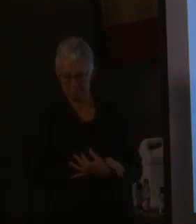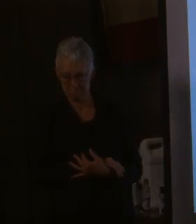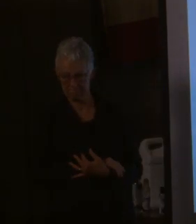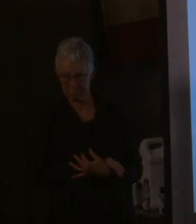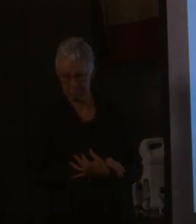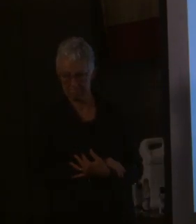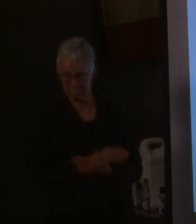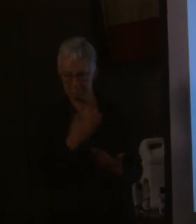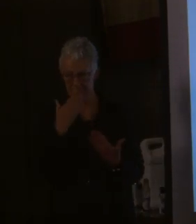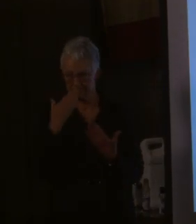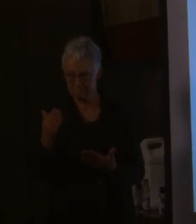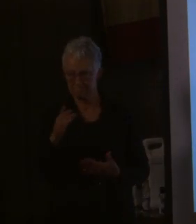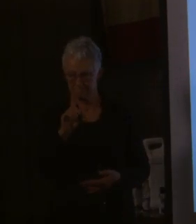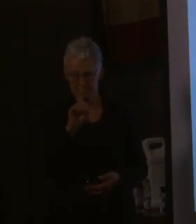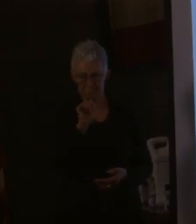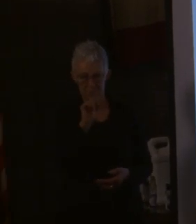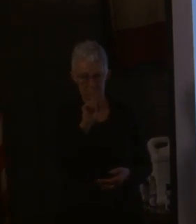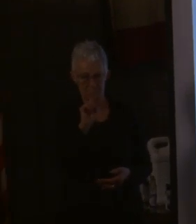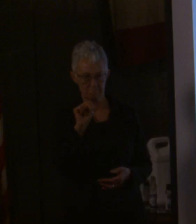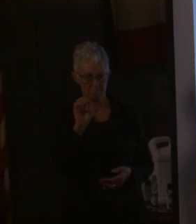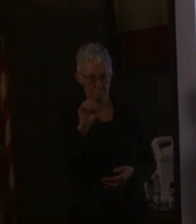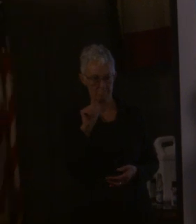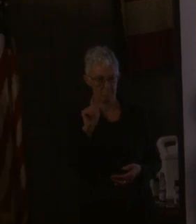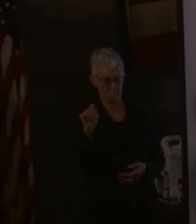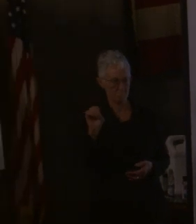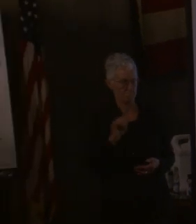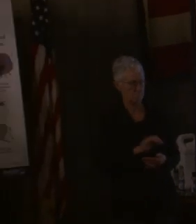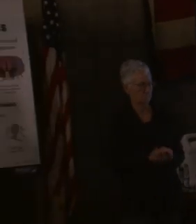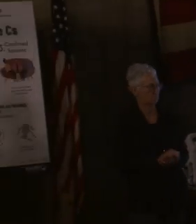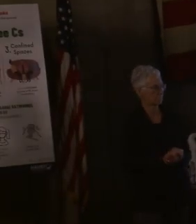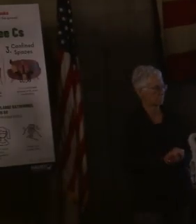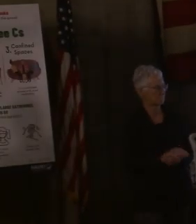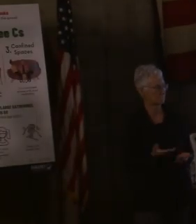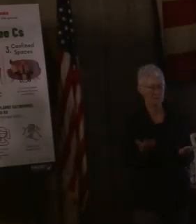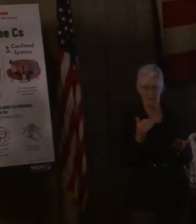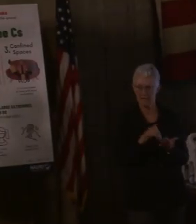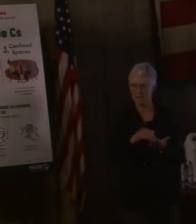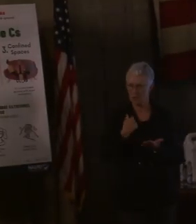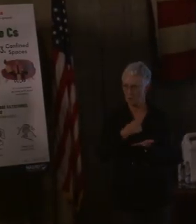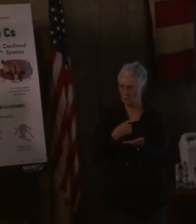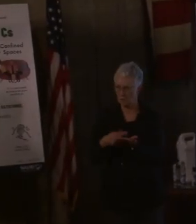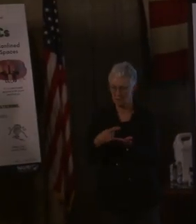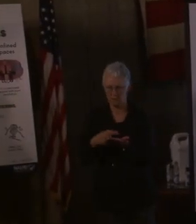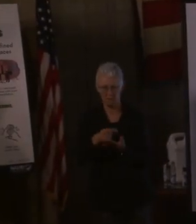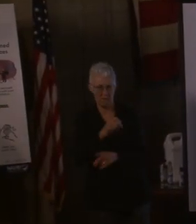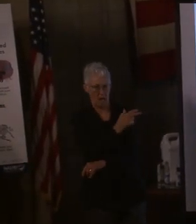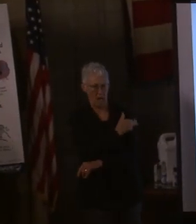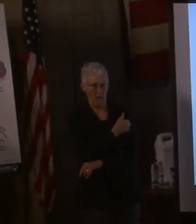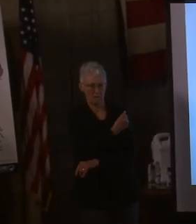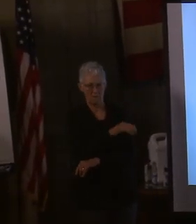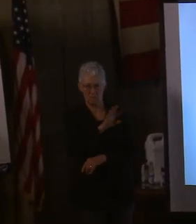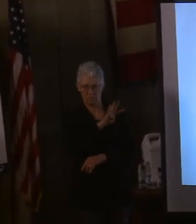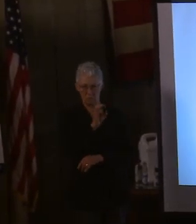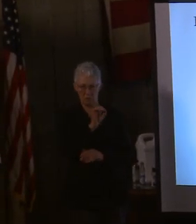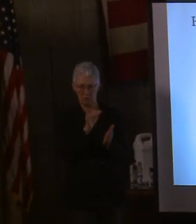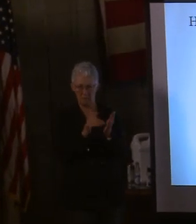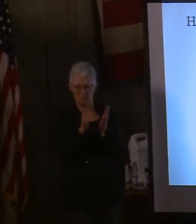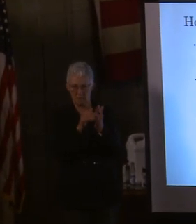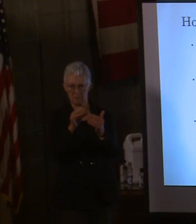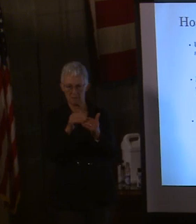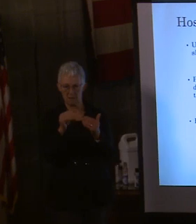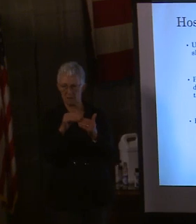Thank you very much, Nanette. All right, so again, we talked about the hospital last time, $40 million for